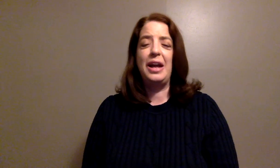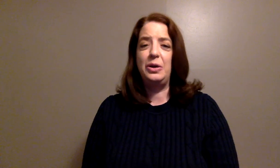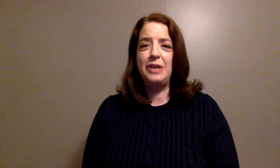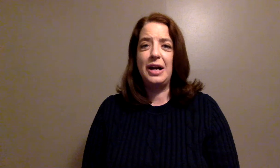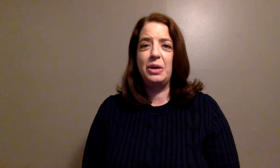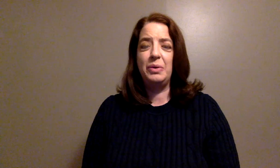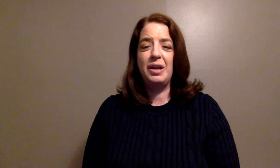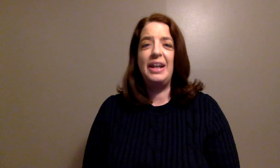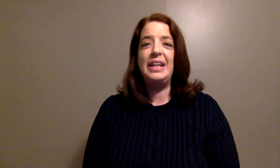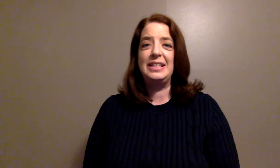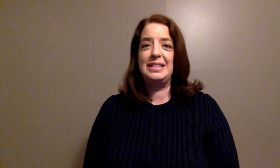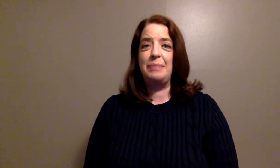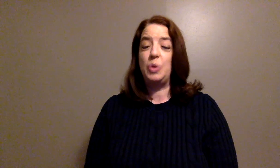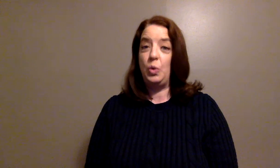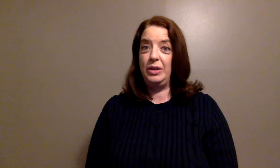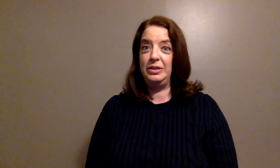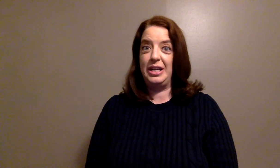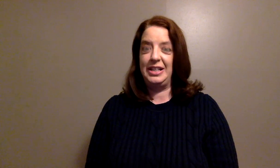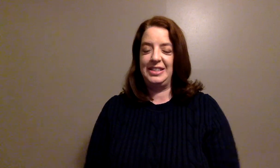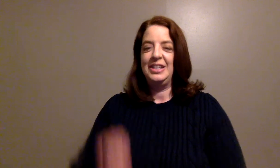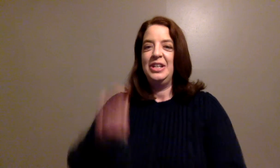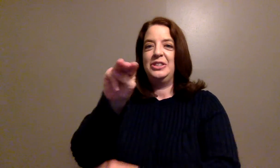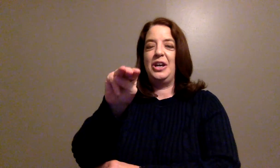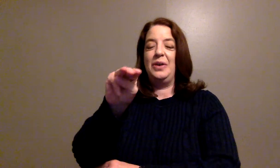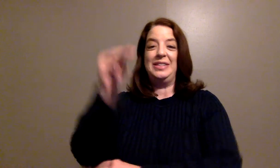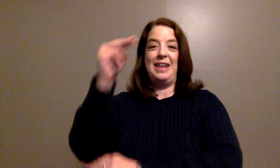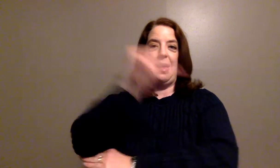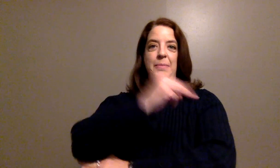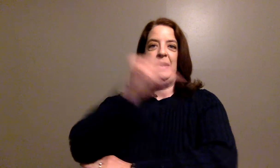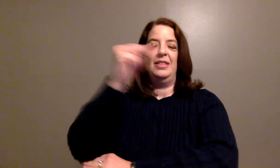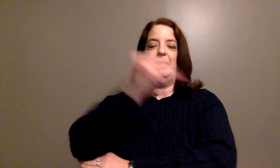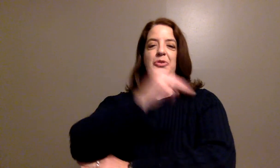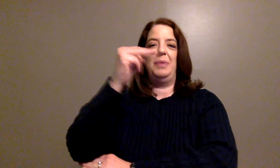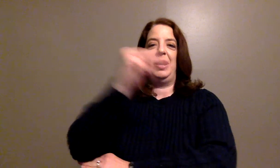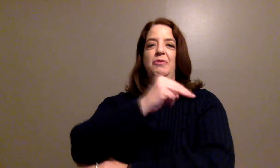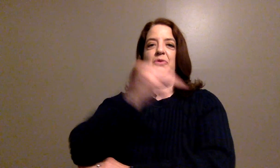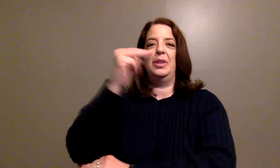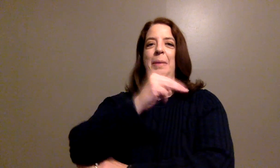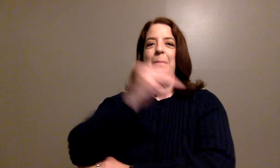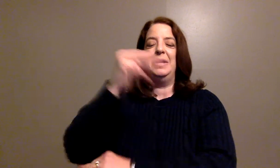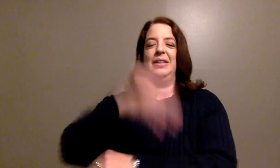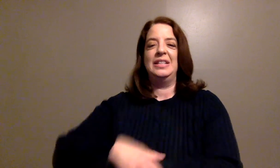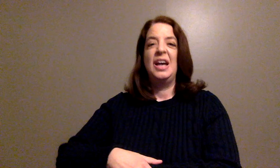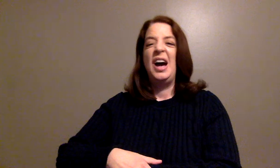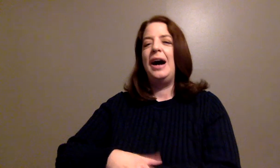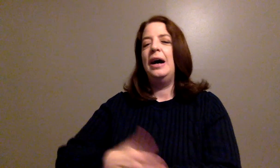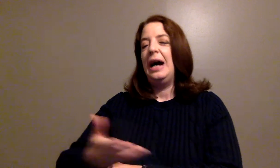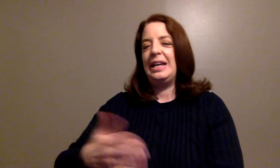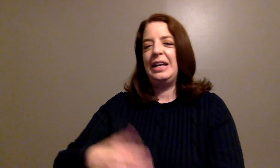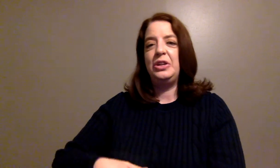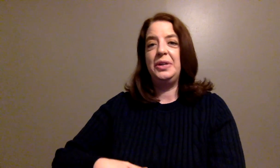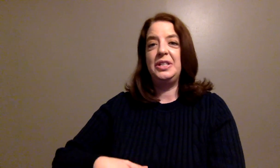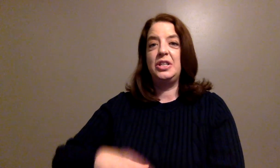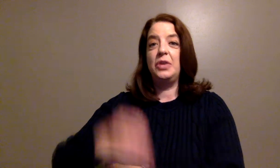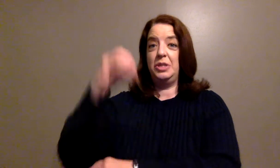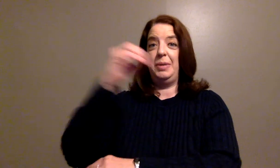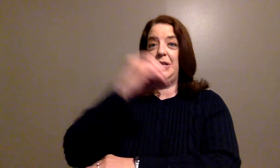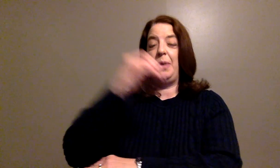lot going on except oil derricks. So it's an M that moves back and forth, Midland. Again, you don't need to know this, but its partner